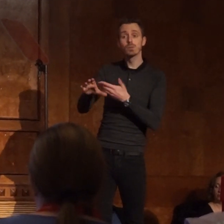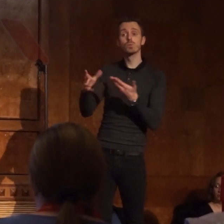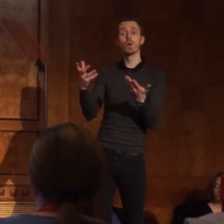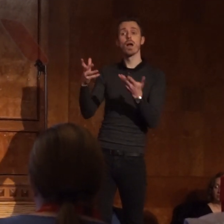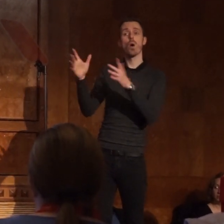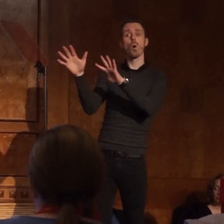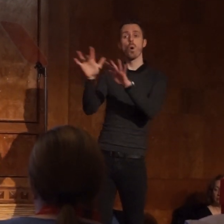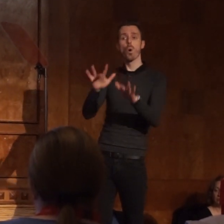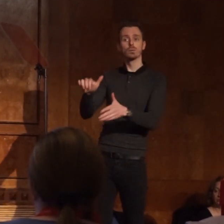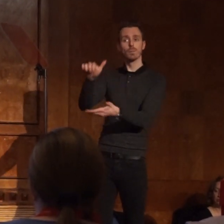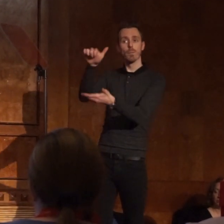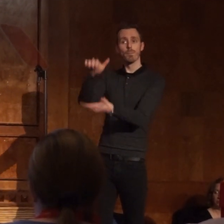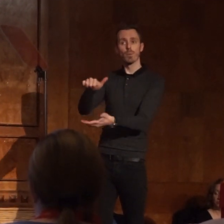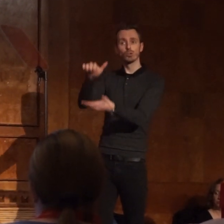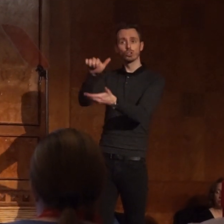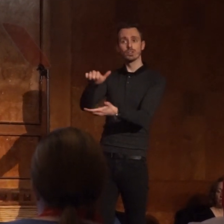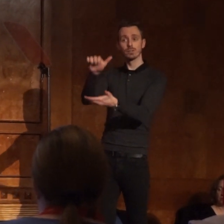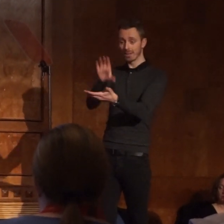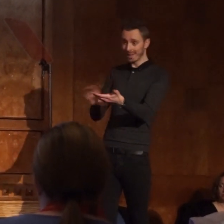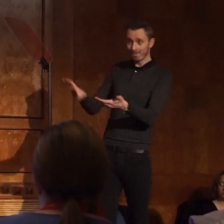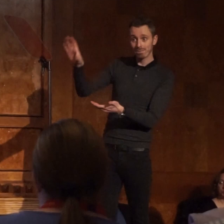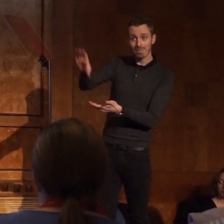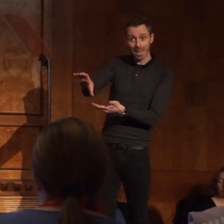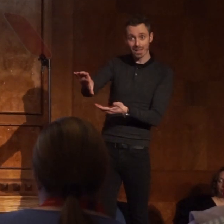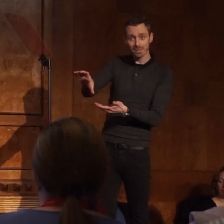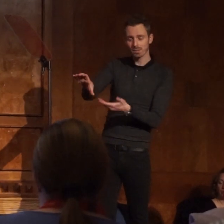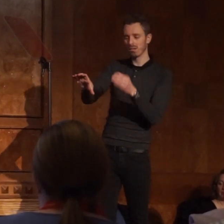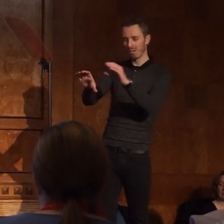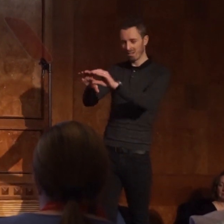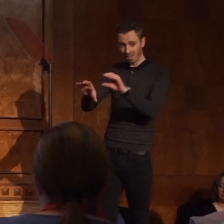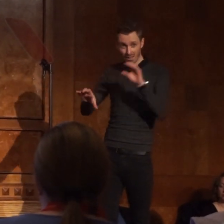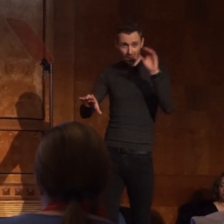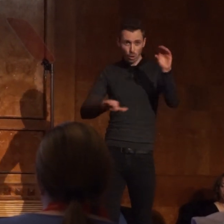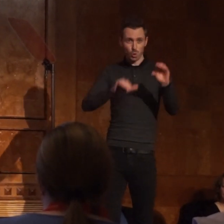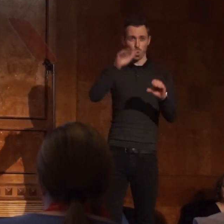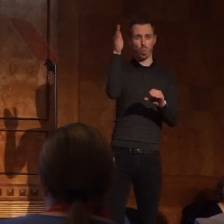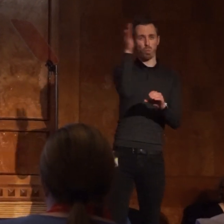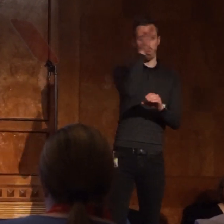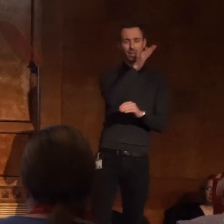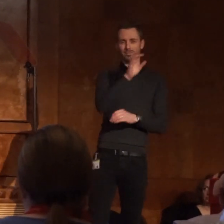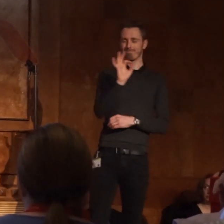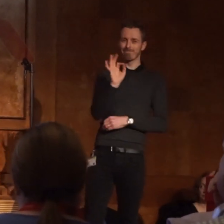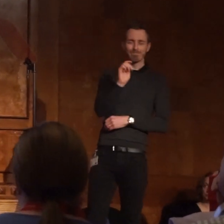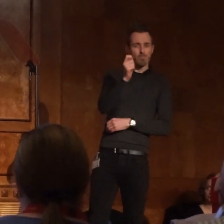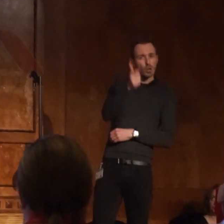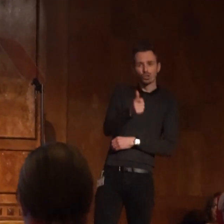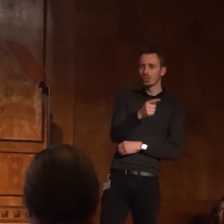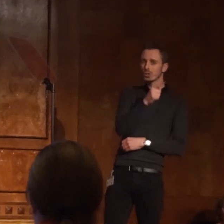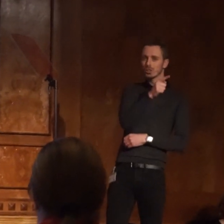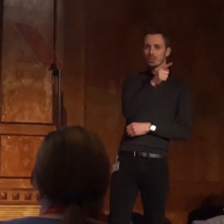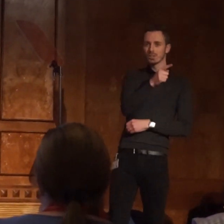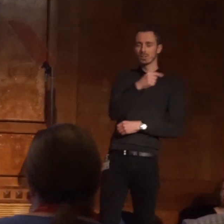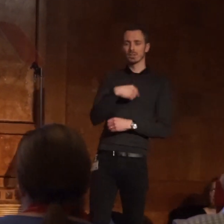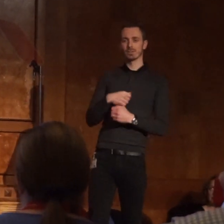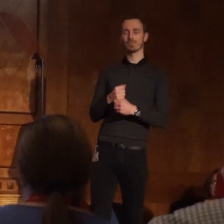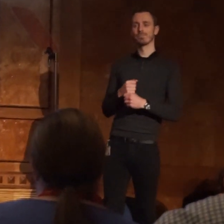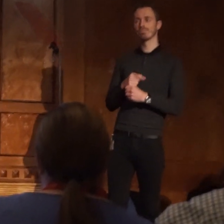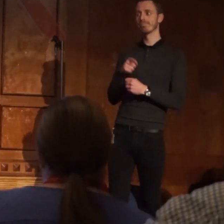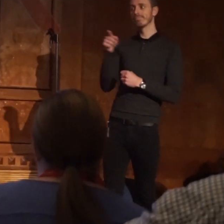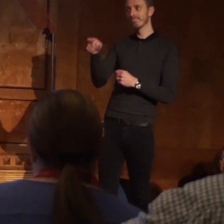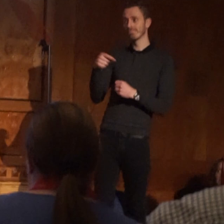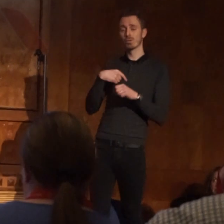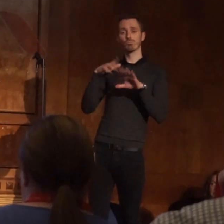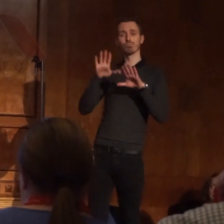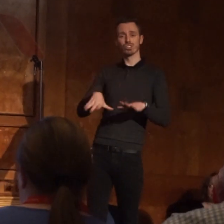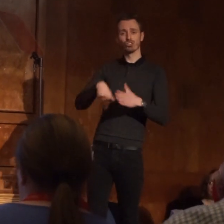come to areas such as the North West. One of the many flaws of British capitalism is not